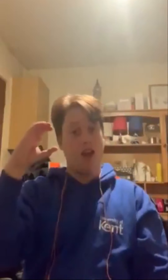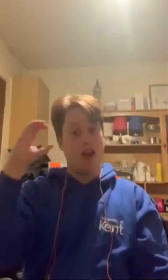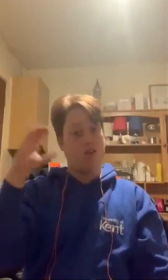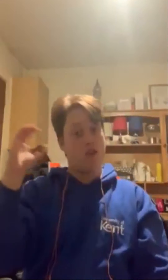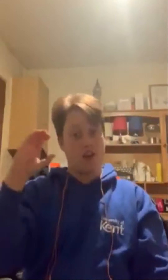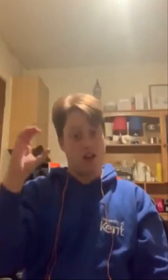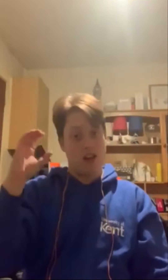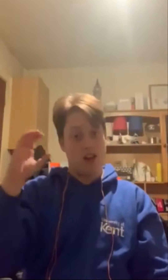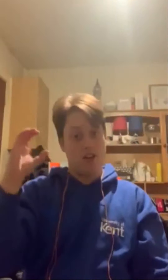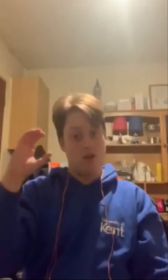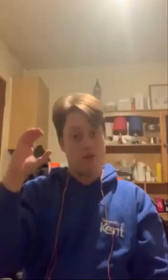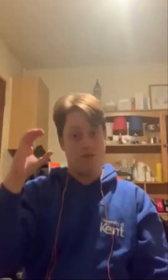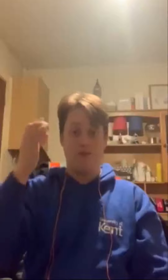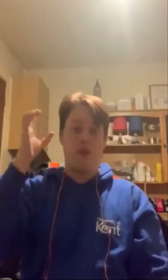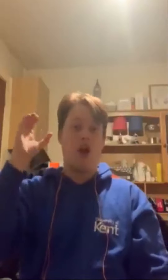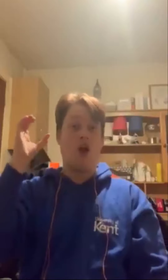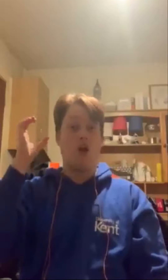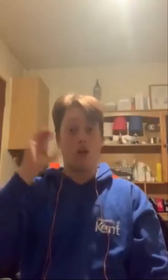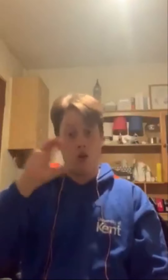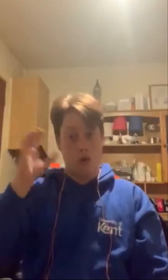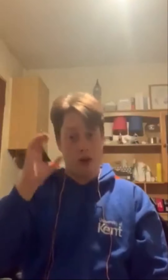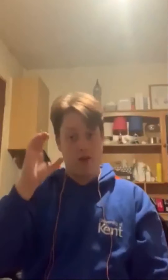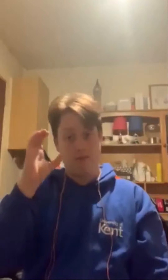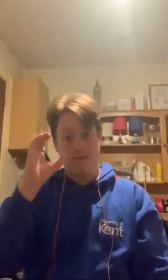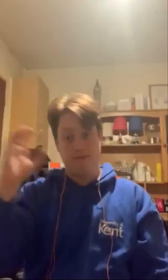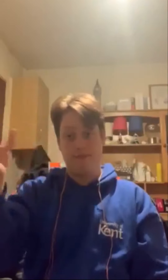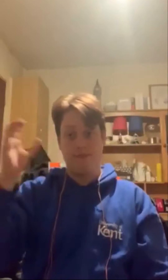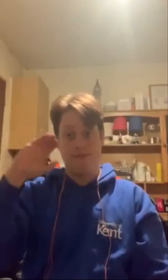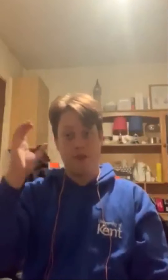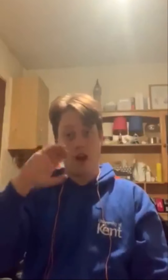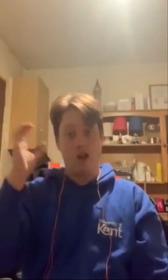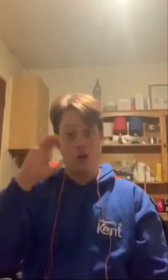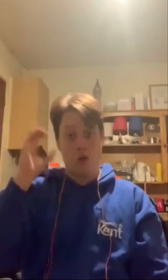and rattle it a little. Colombia, Colombia.